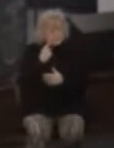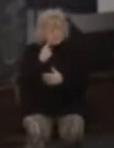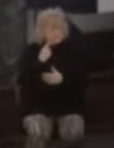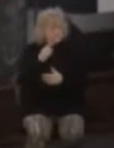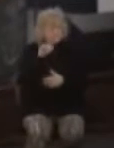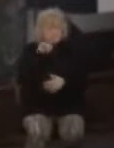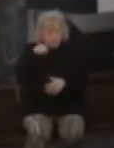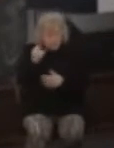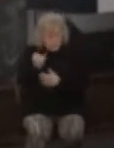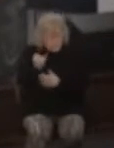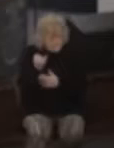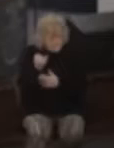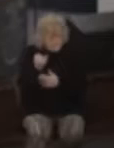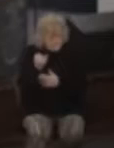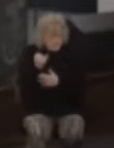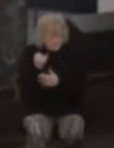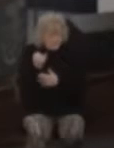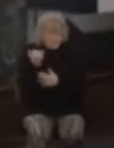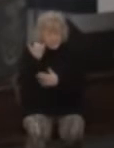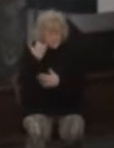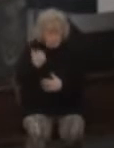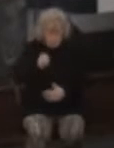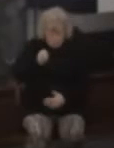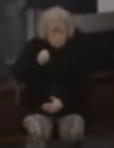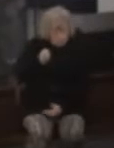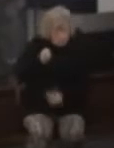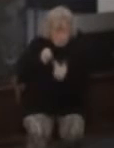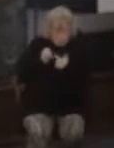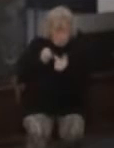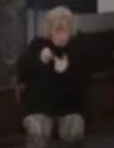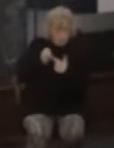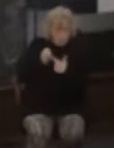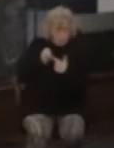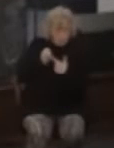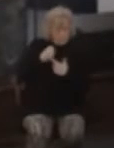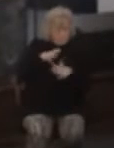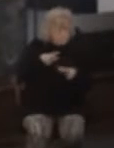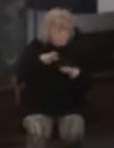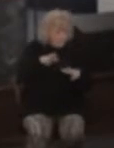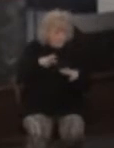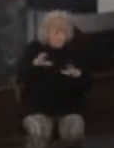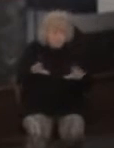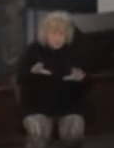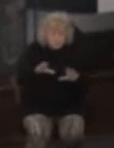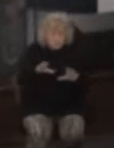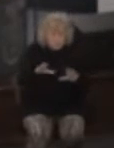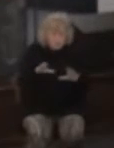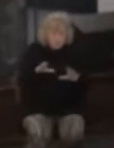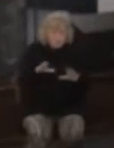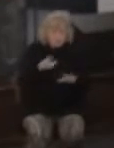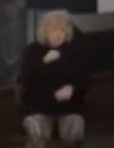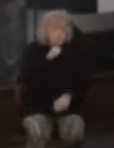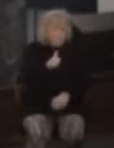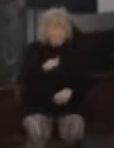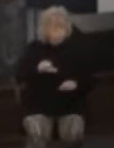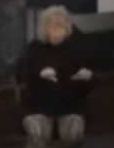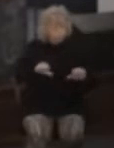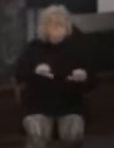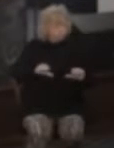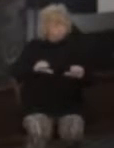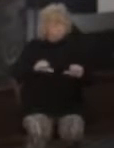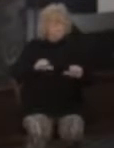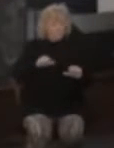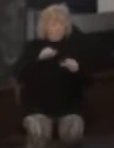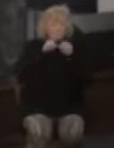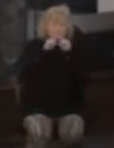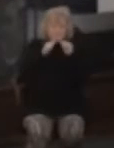for jealous — if you harbor bitter envy and selfish ambition in your hearts, do not boast about it or